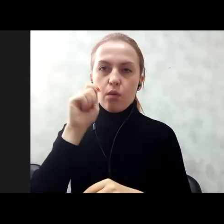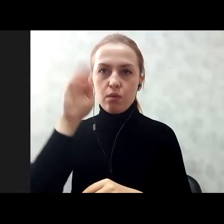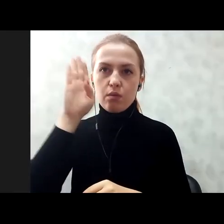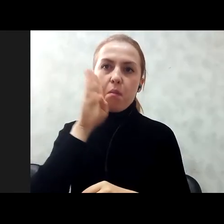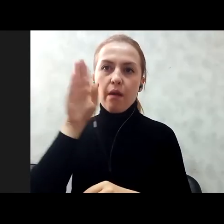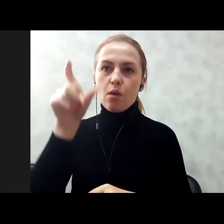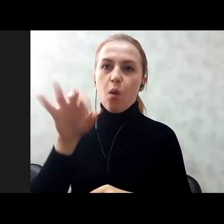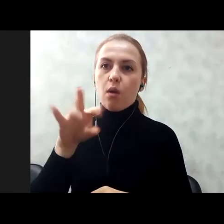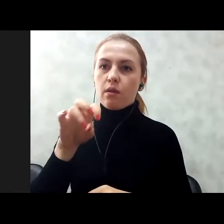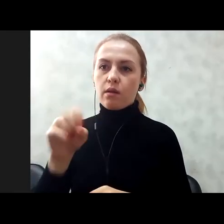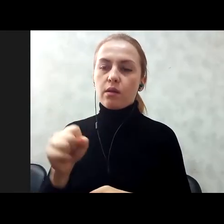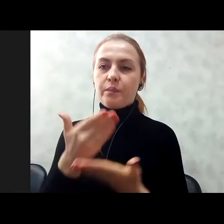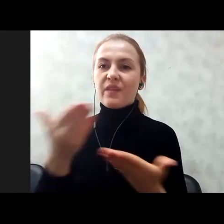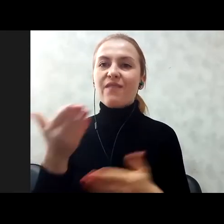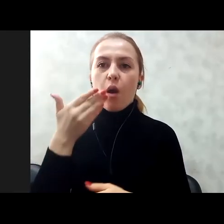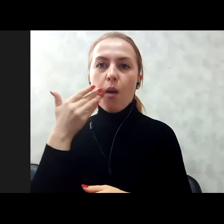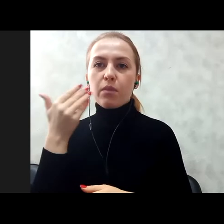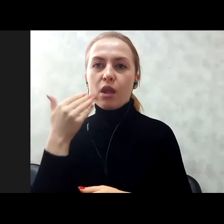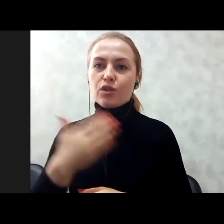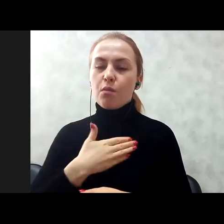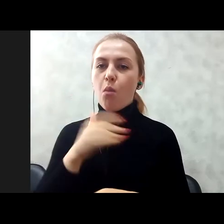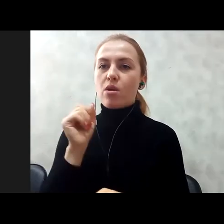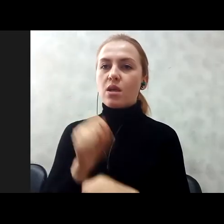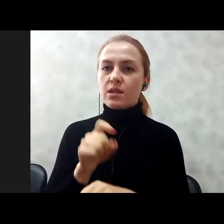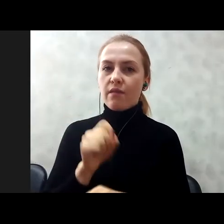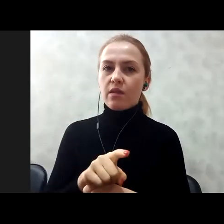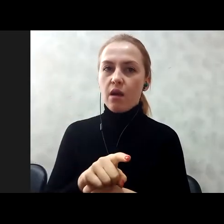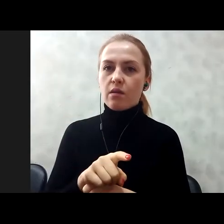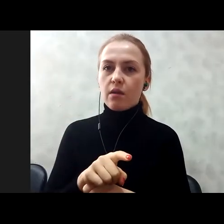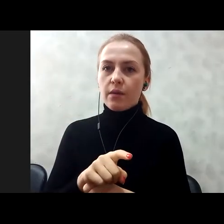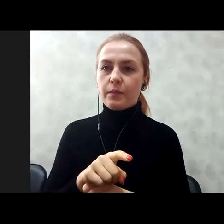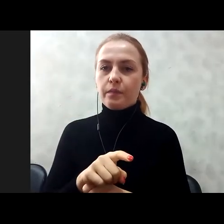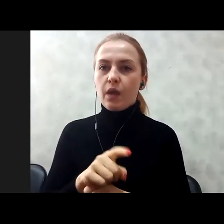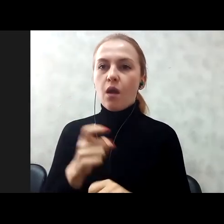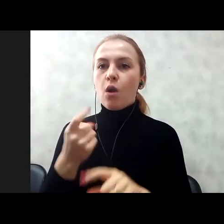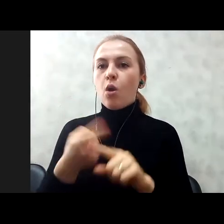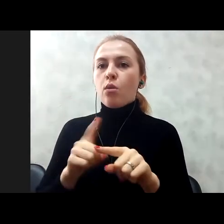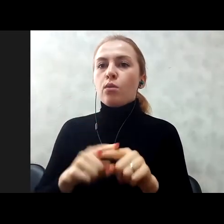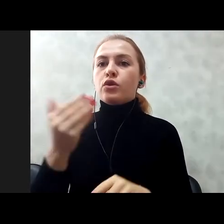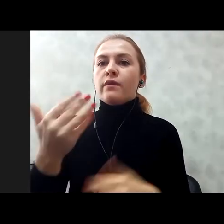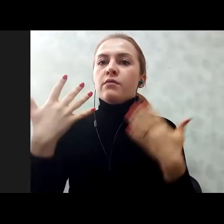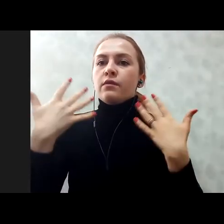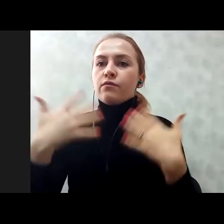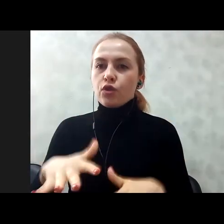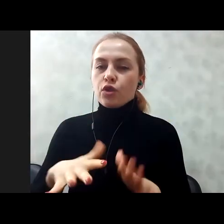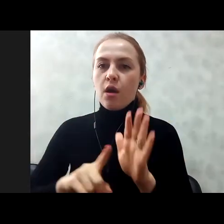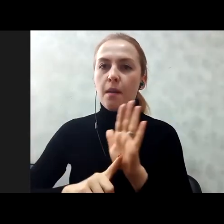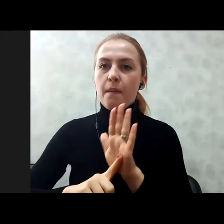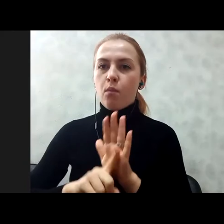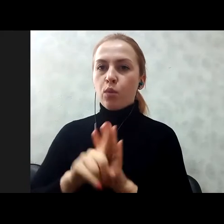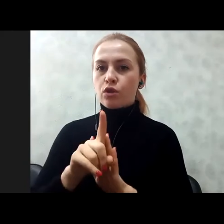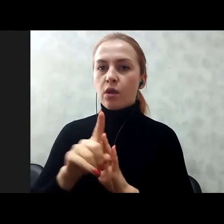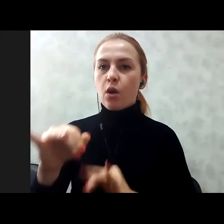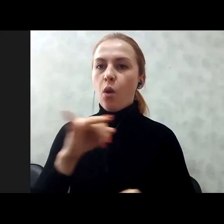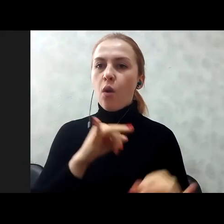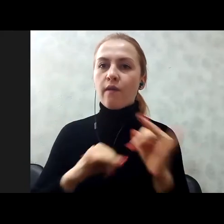conclude this, the welcoming remarks, because you have already started going into the more substantial part. And